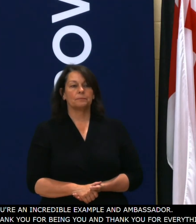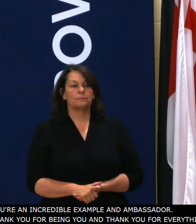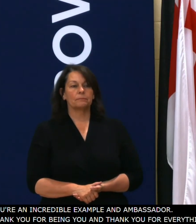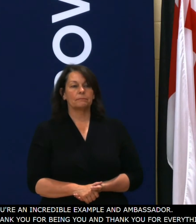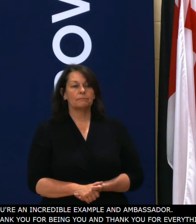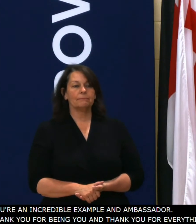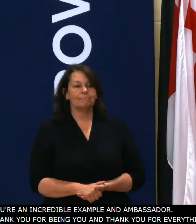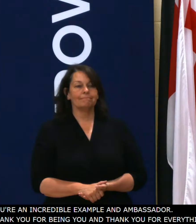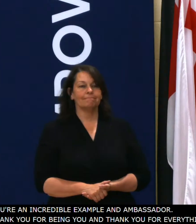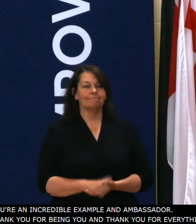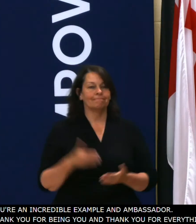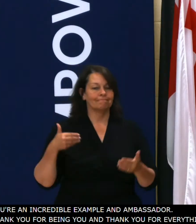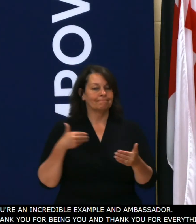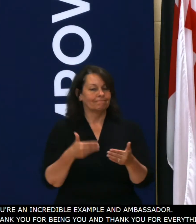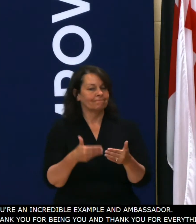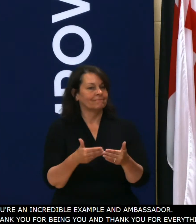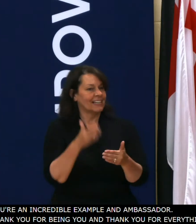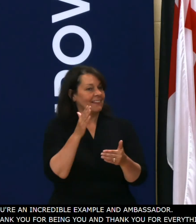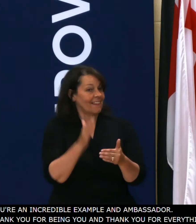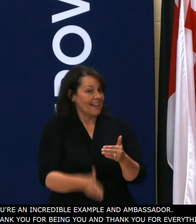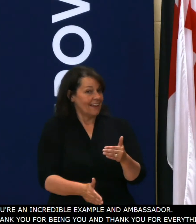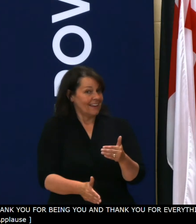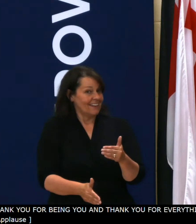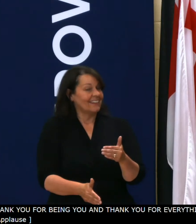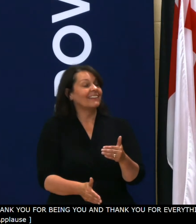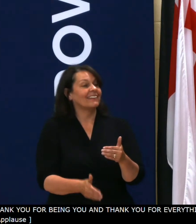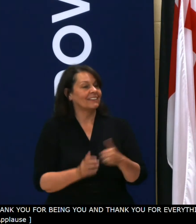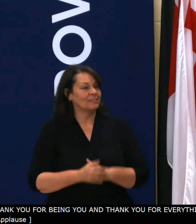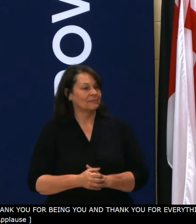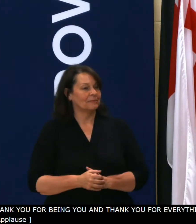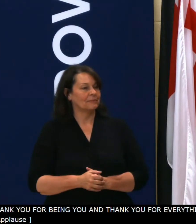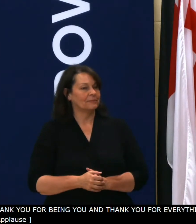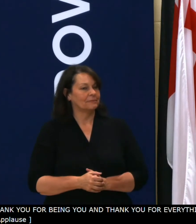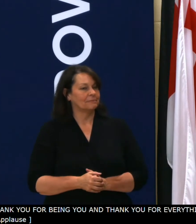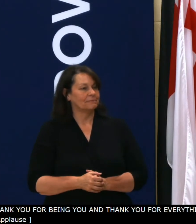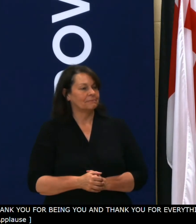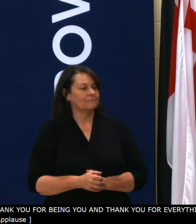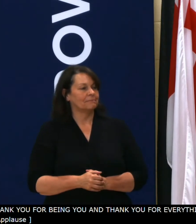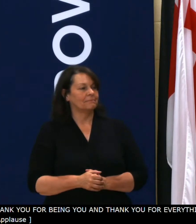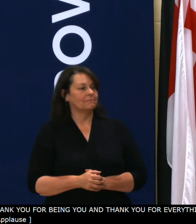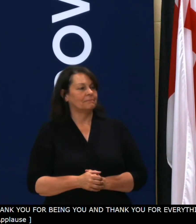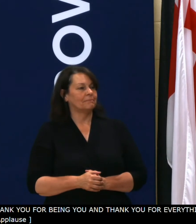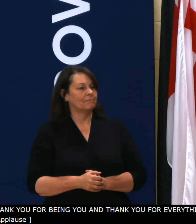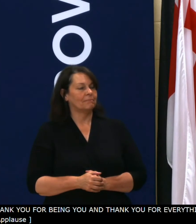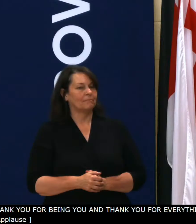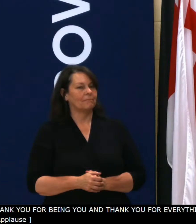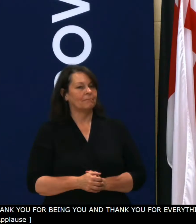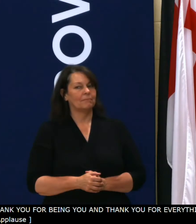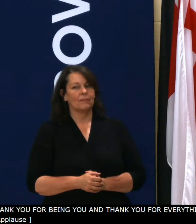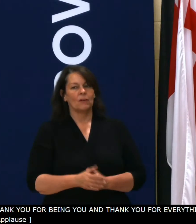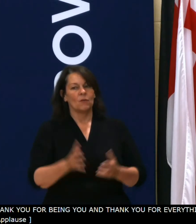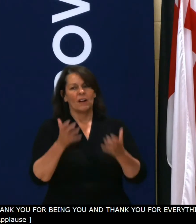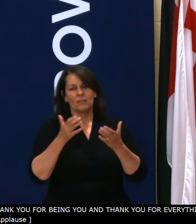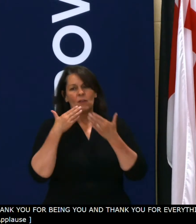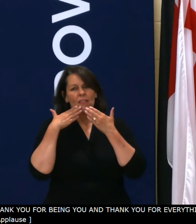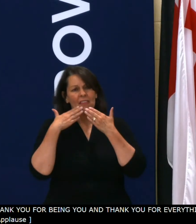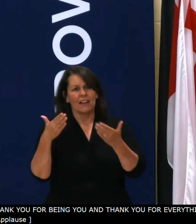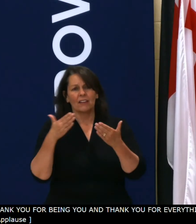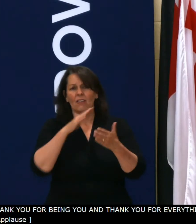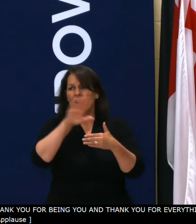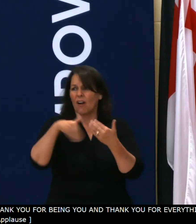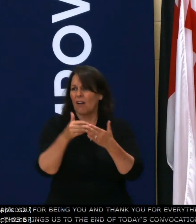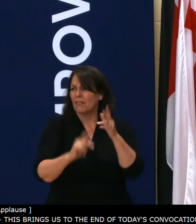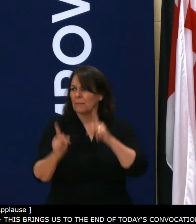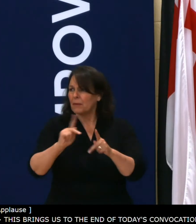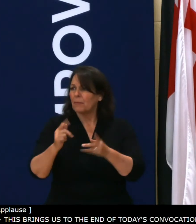This brings us to the end of today's convocation proceedings. I want to extend a tremendous thank you to everyone who